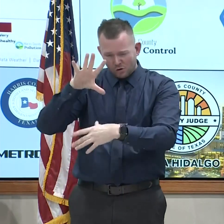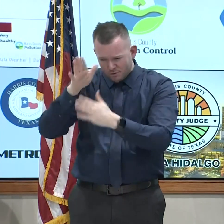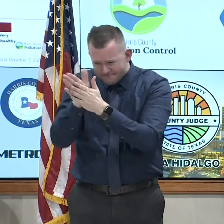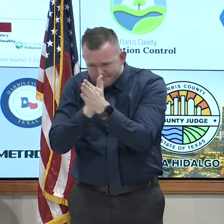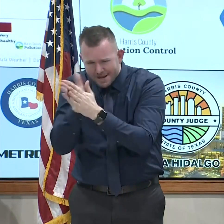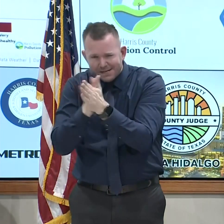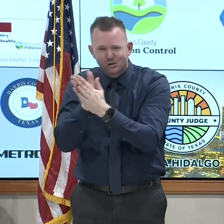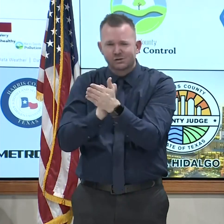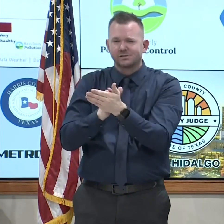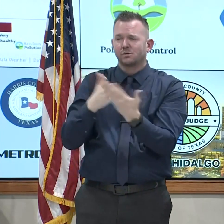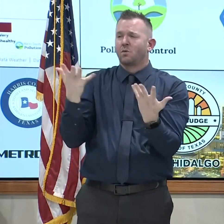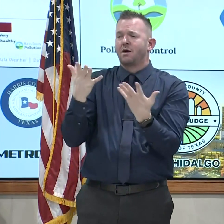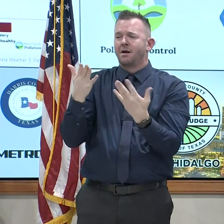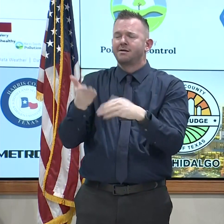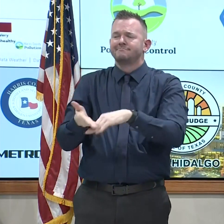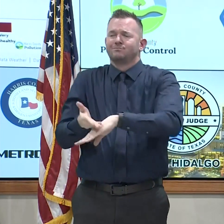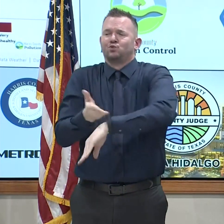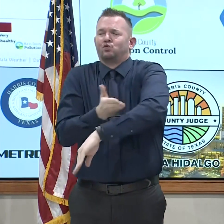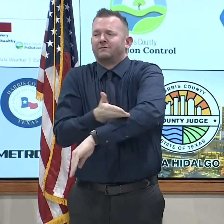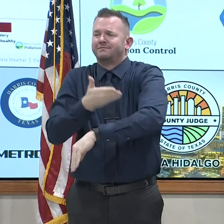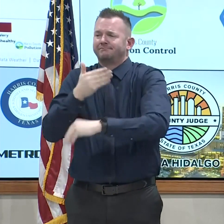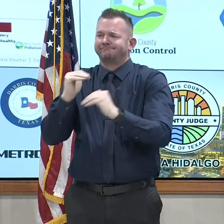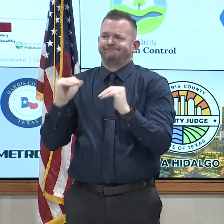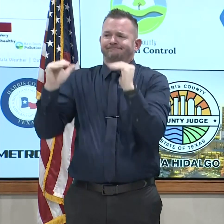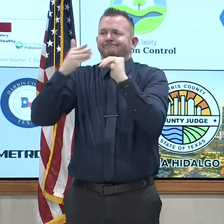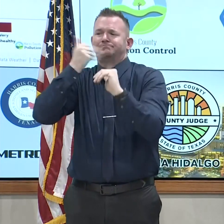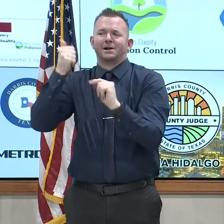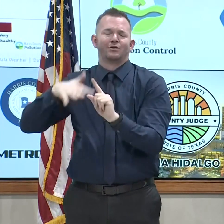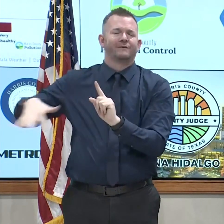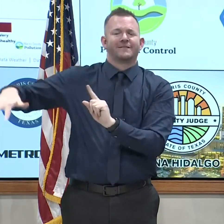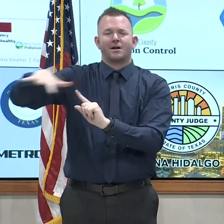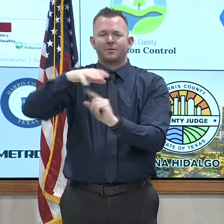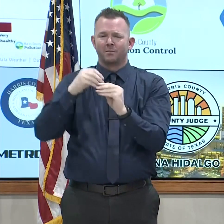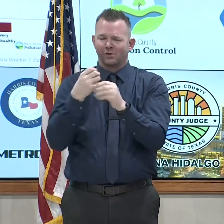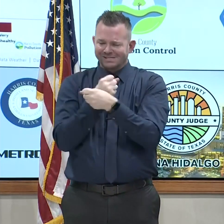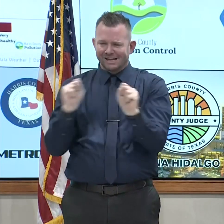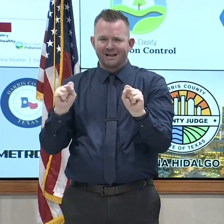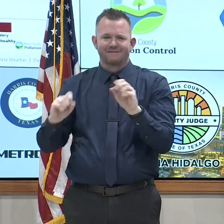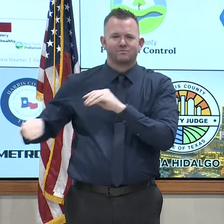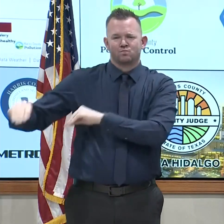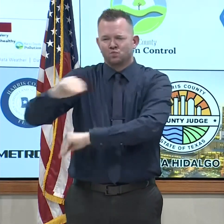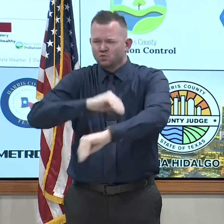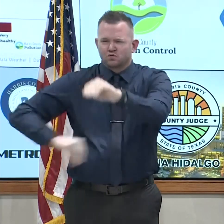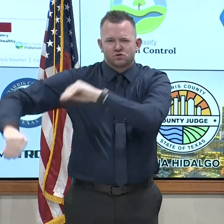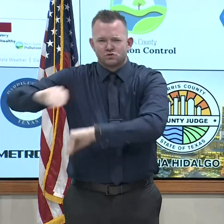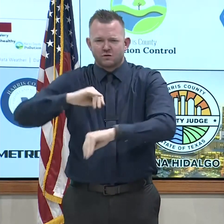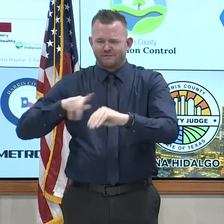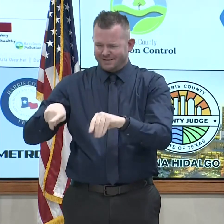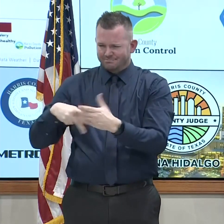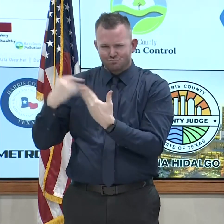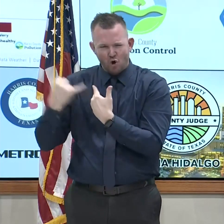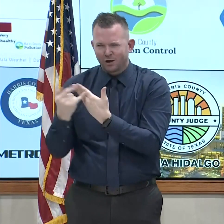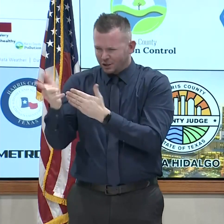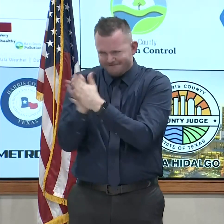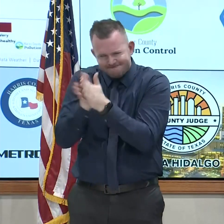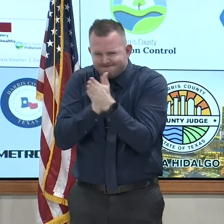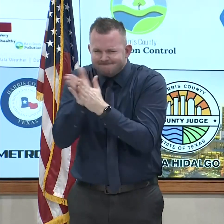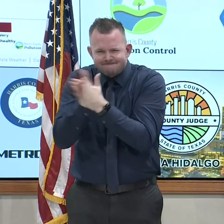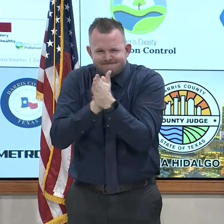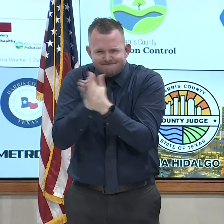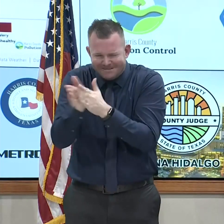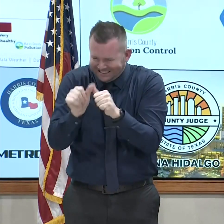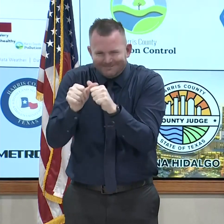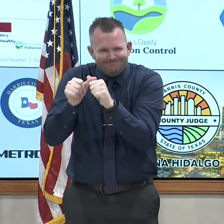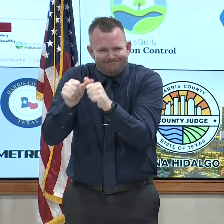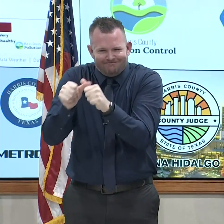kept all the moving parts of this project rolling in the right direction. As a native